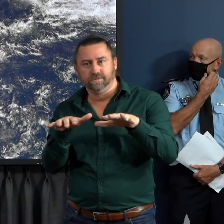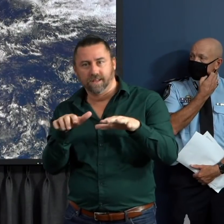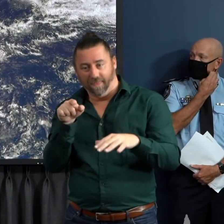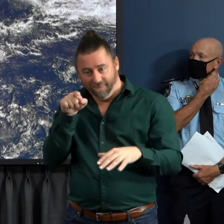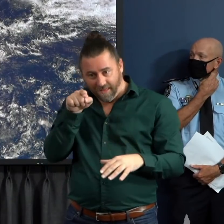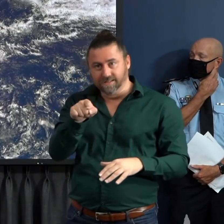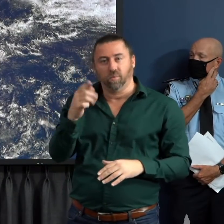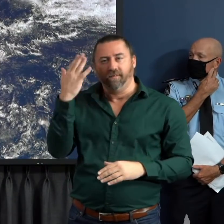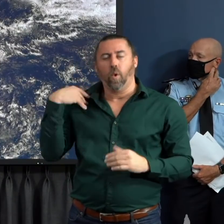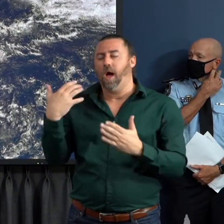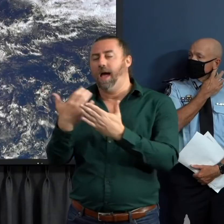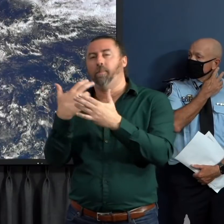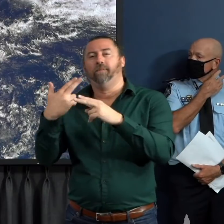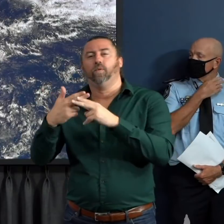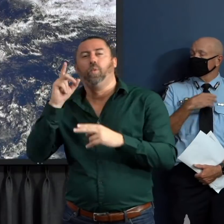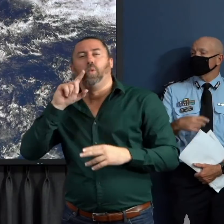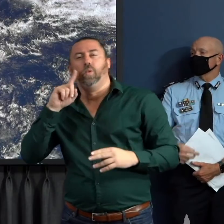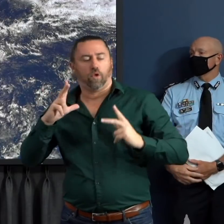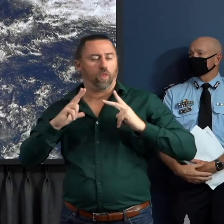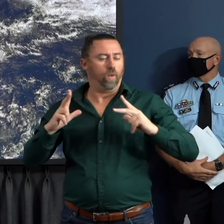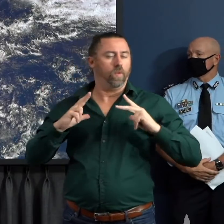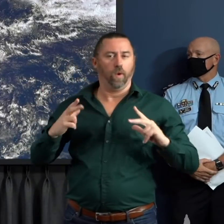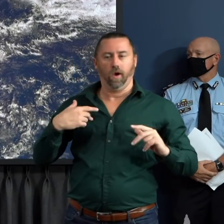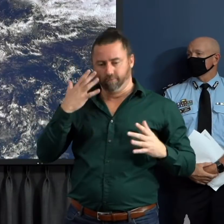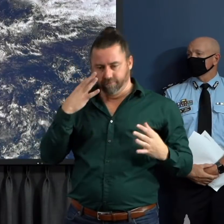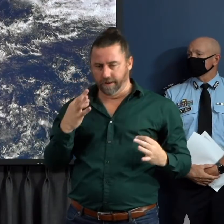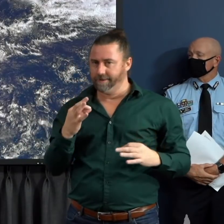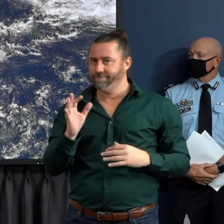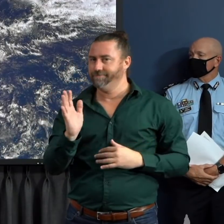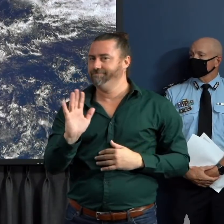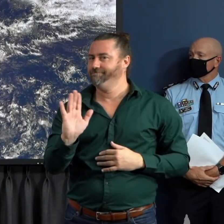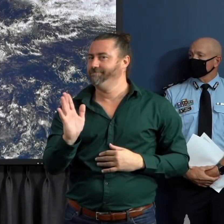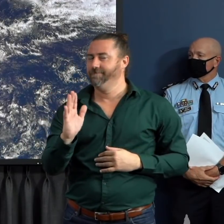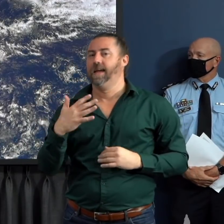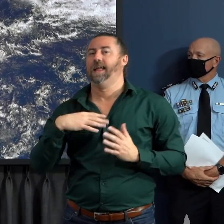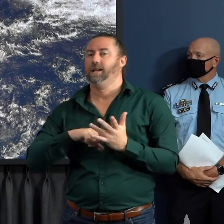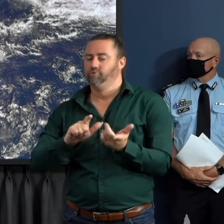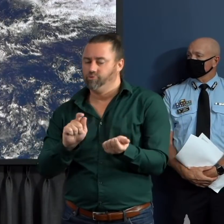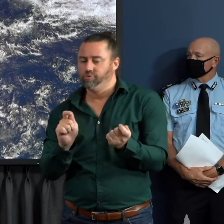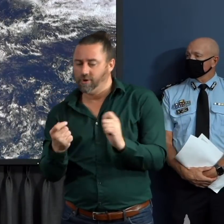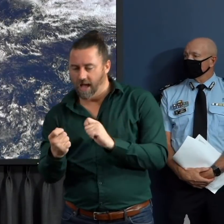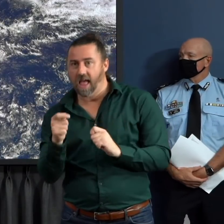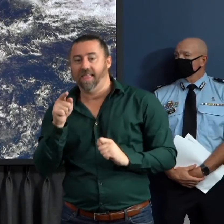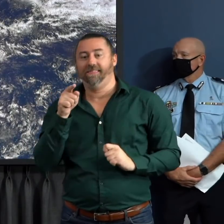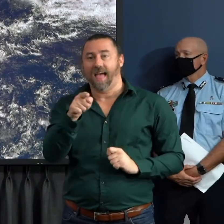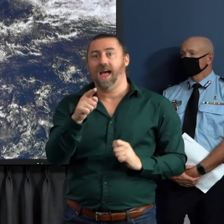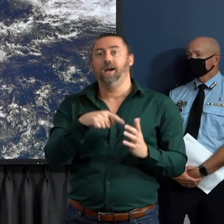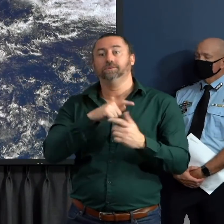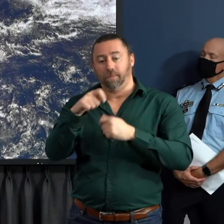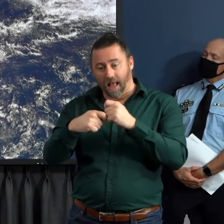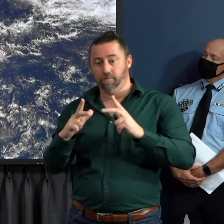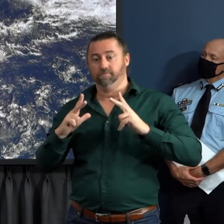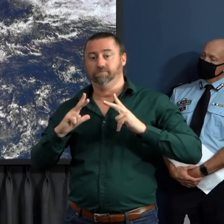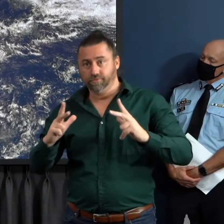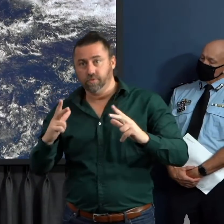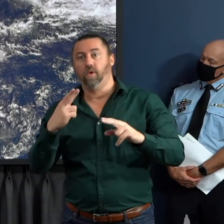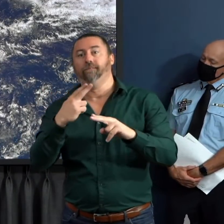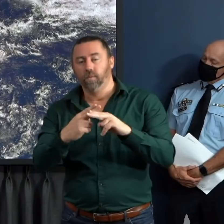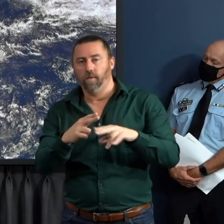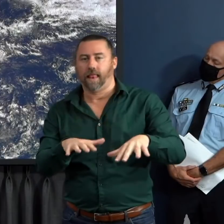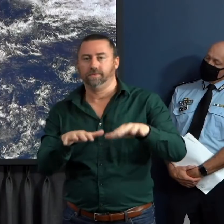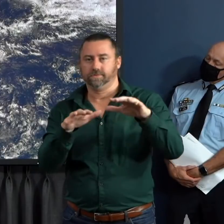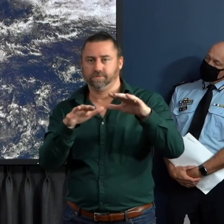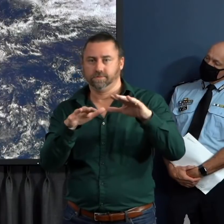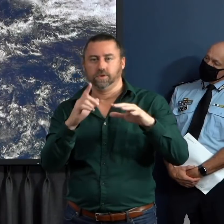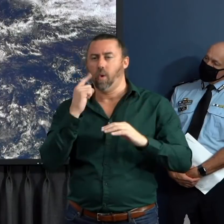discussions we have at these sorts of briefings, that mention I made earlier of the 1.165 million megalitres,